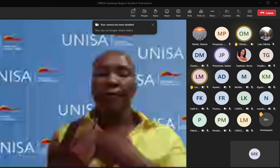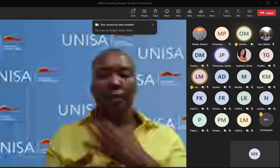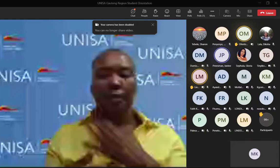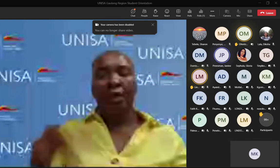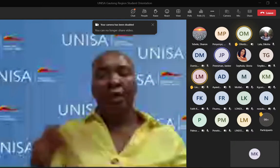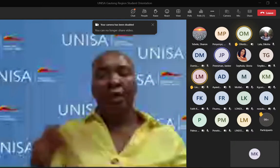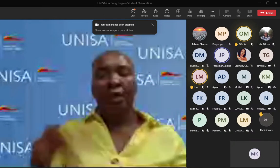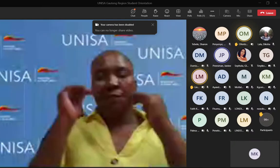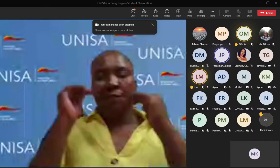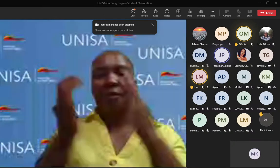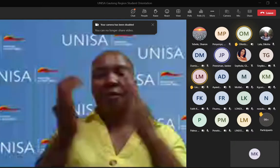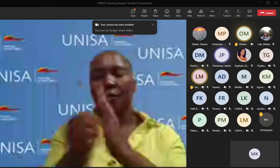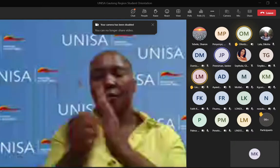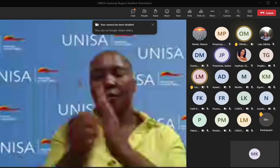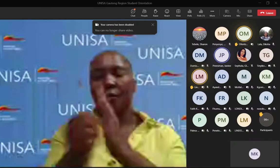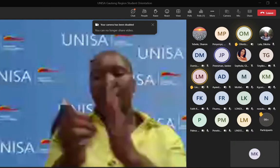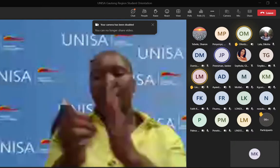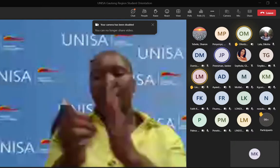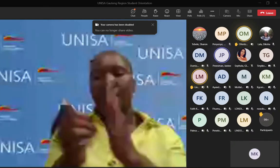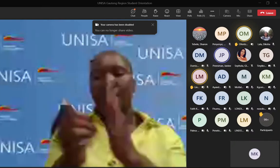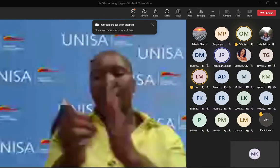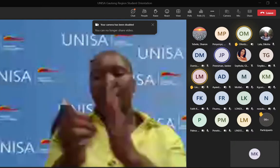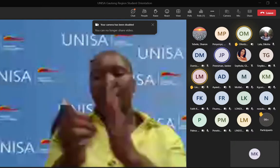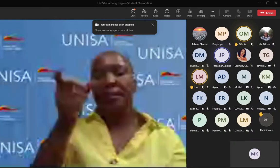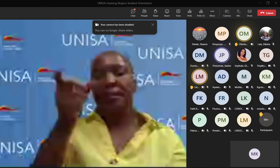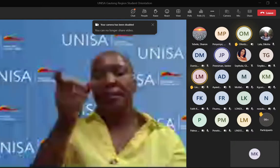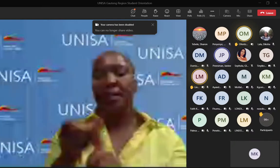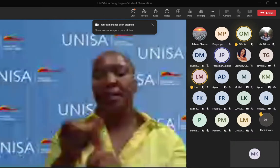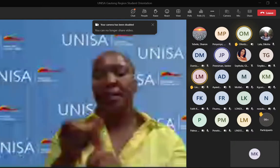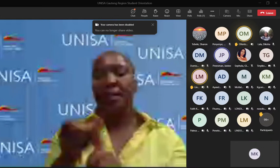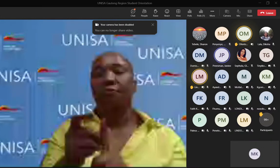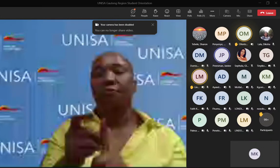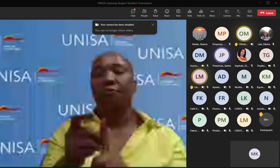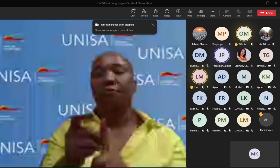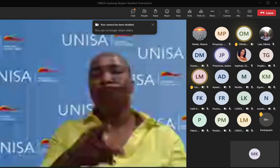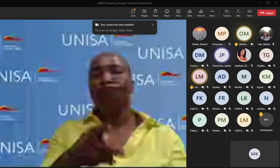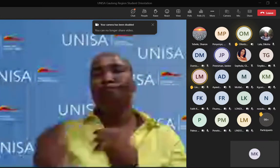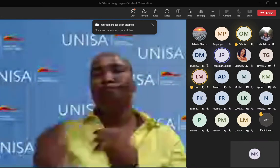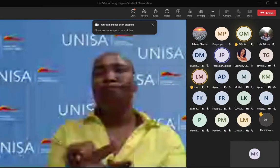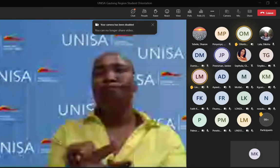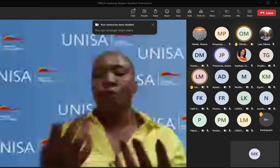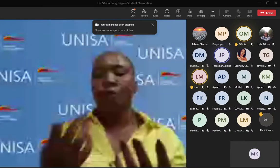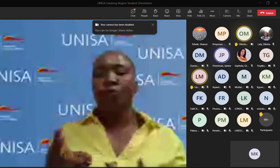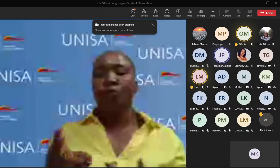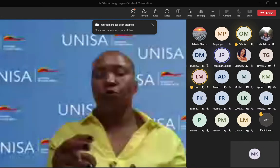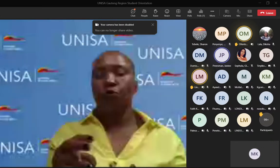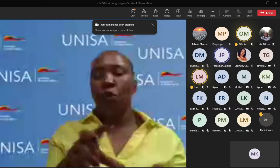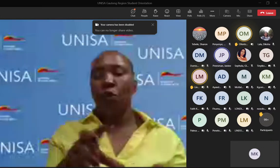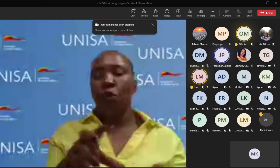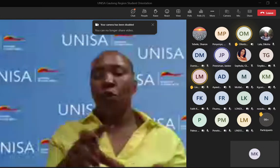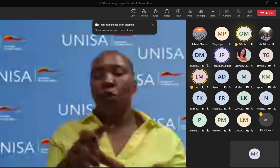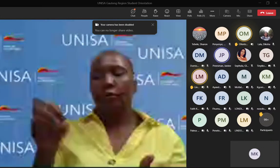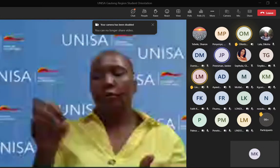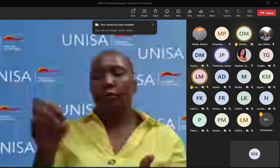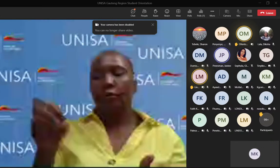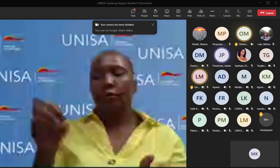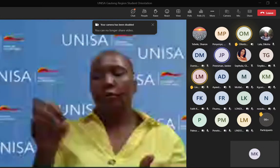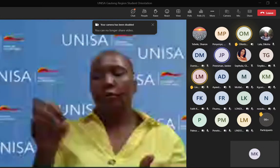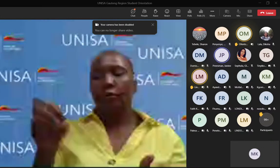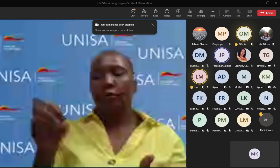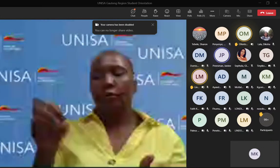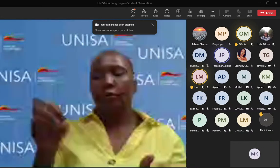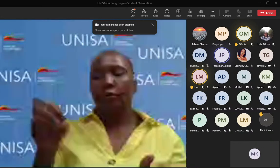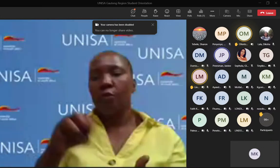those sessions are also recorded and if the student is still struggling she can also still then make a one-on-one